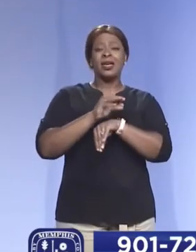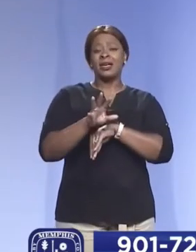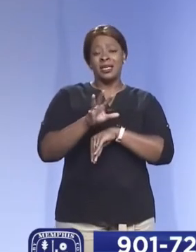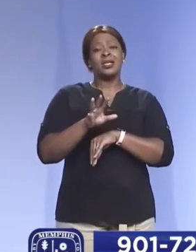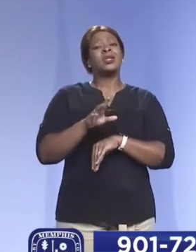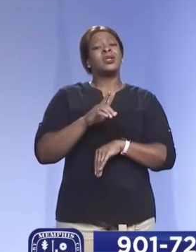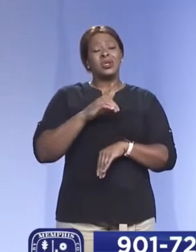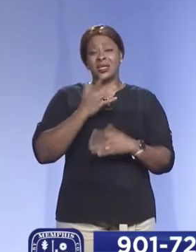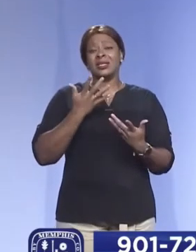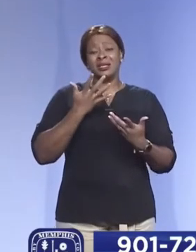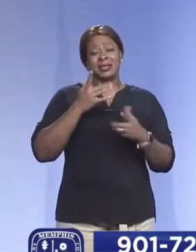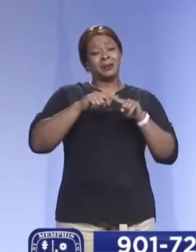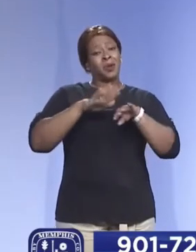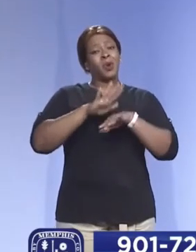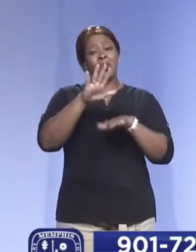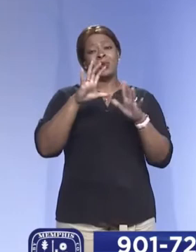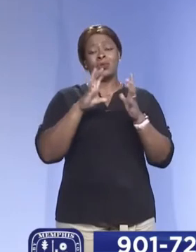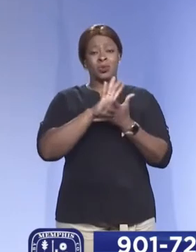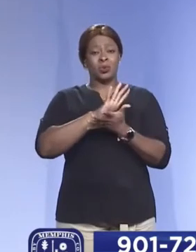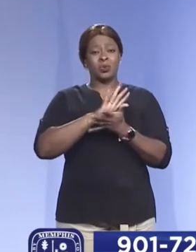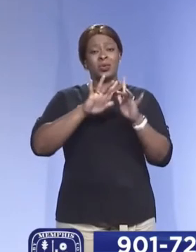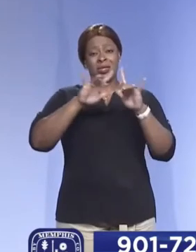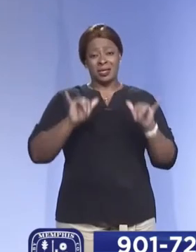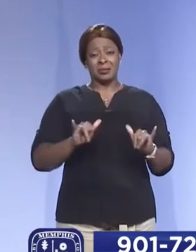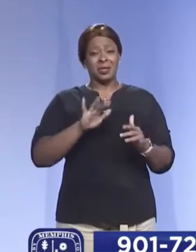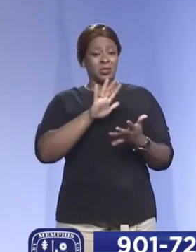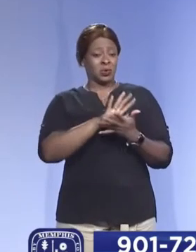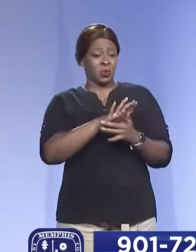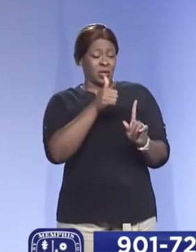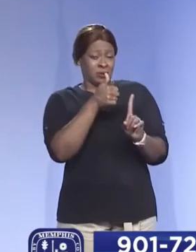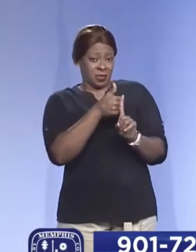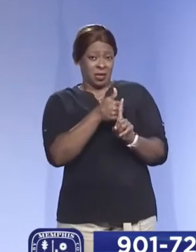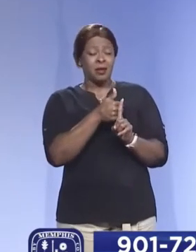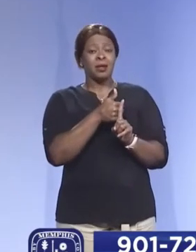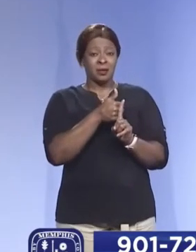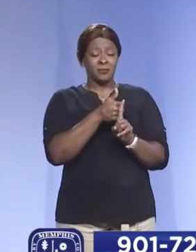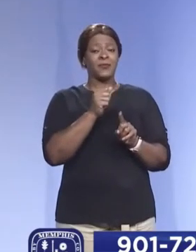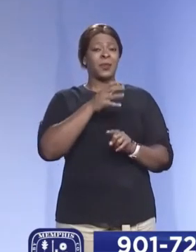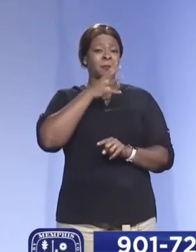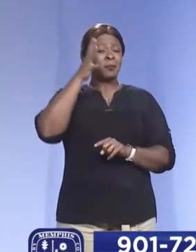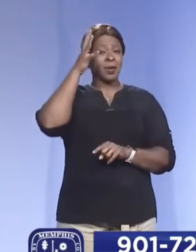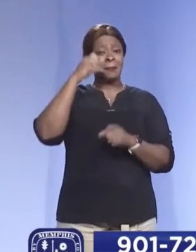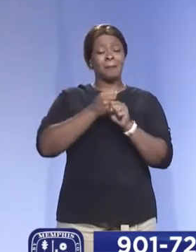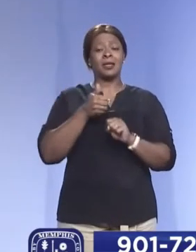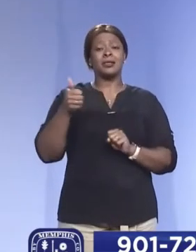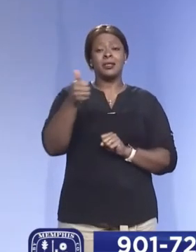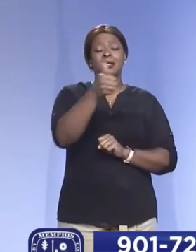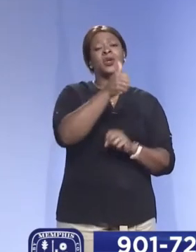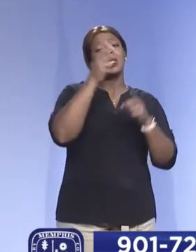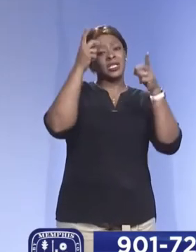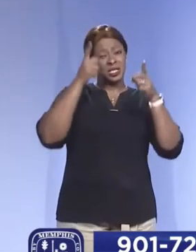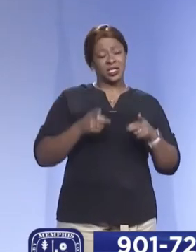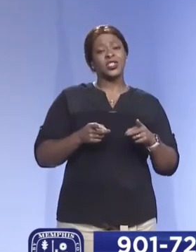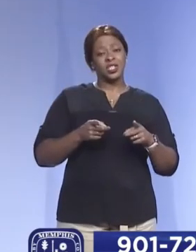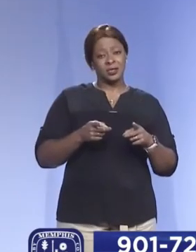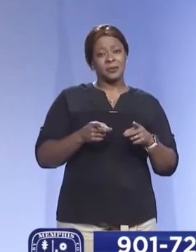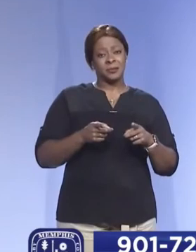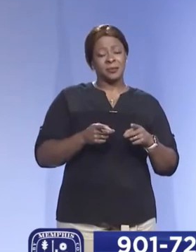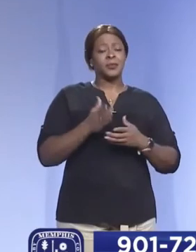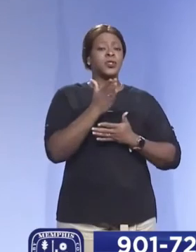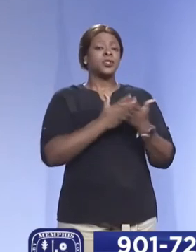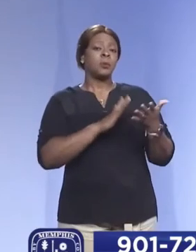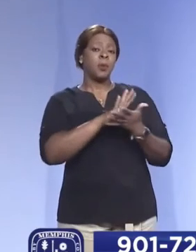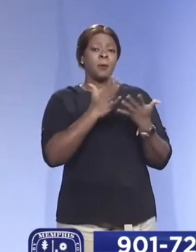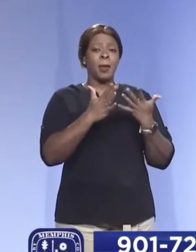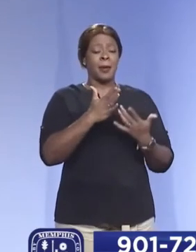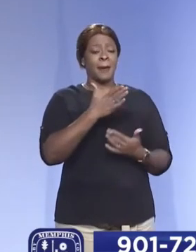really incumbent on the school systems, on the schools themselves, and on the parents to make those individualized decisions. Some schools may